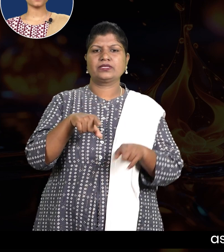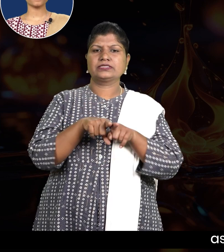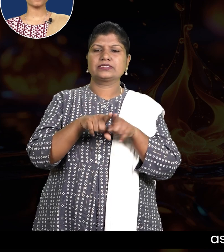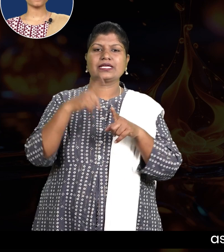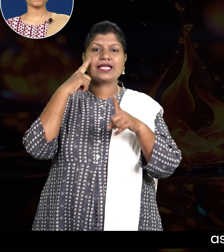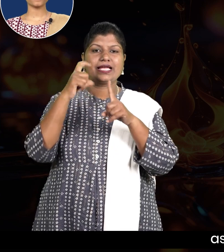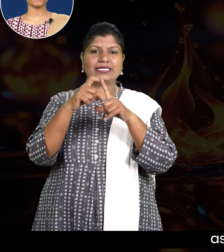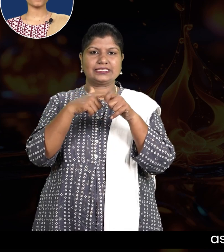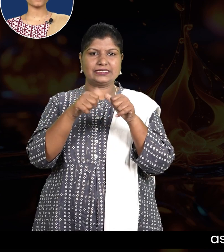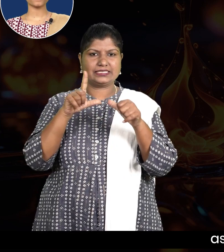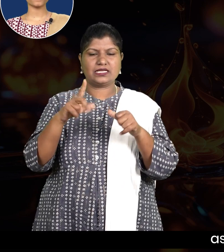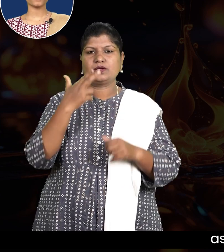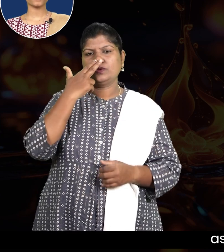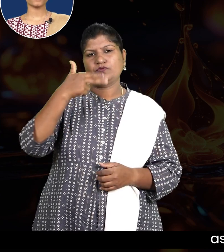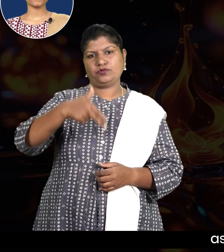fuel.